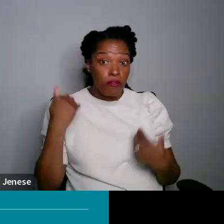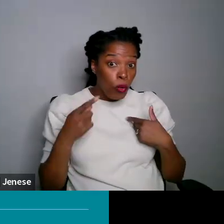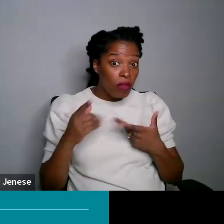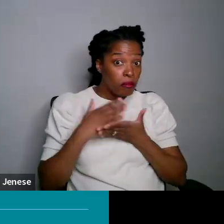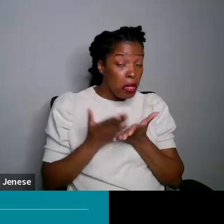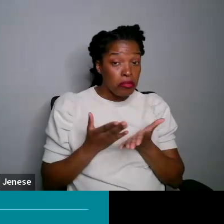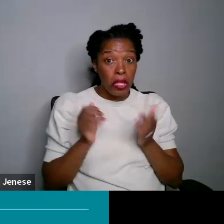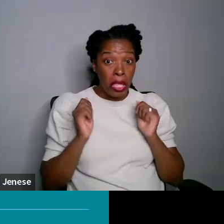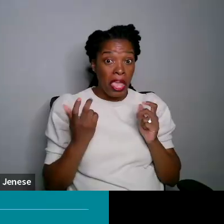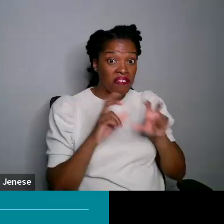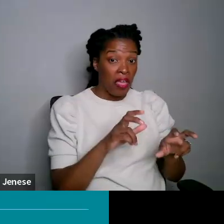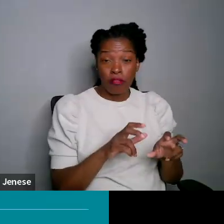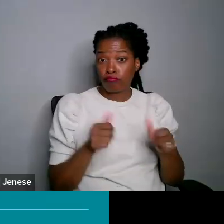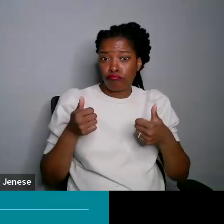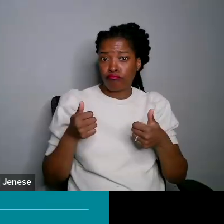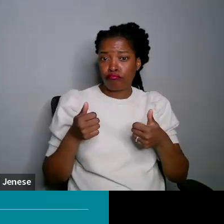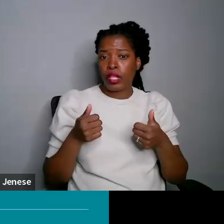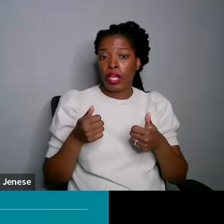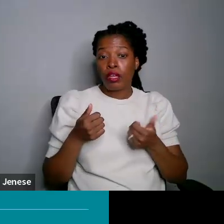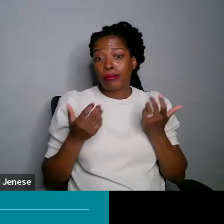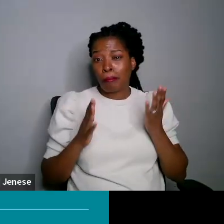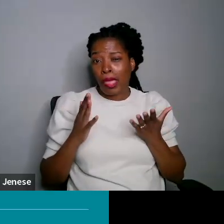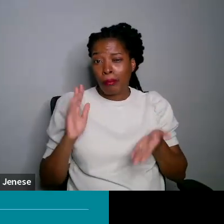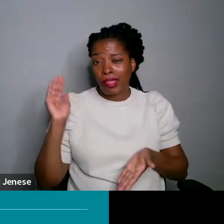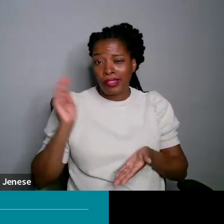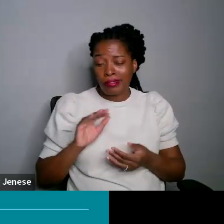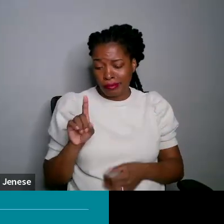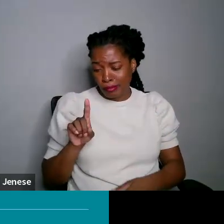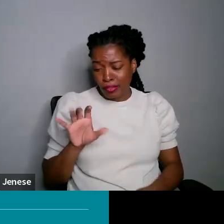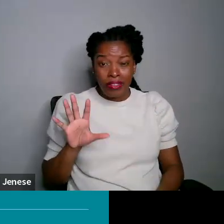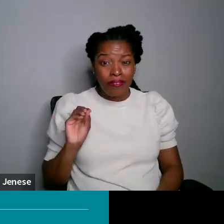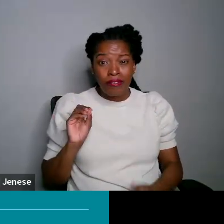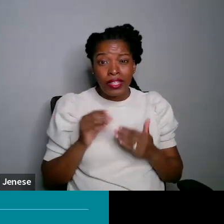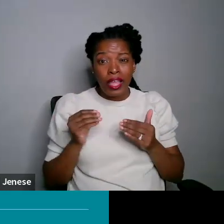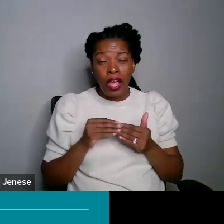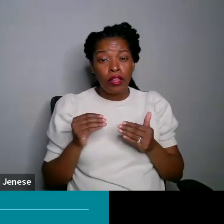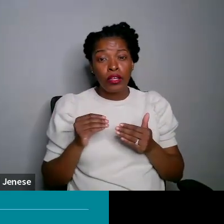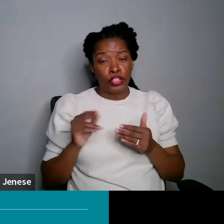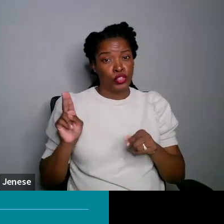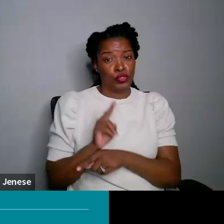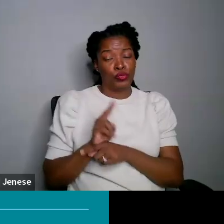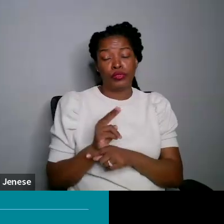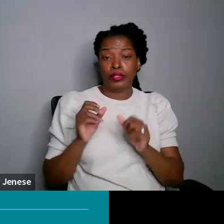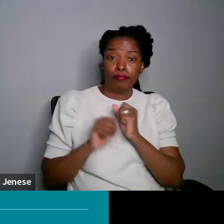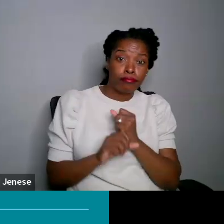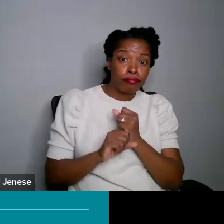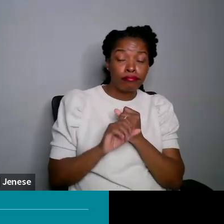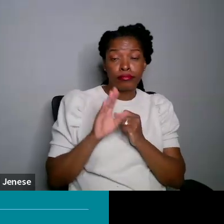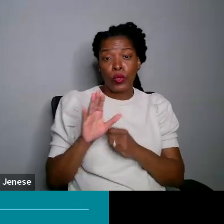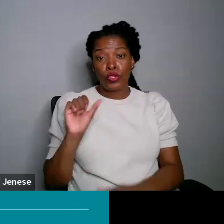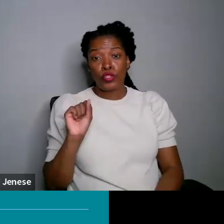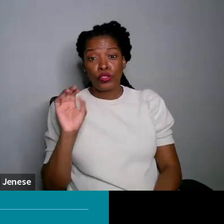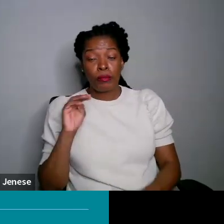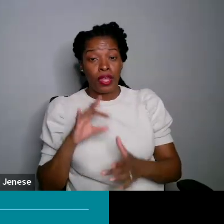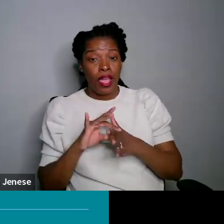just a fraction of that, $150 spent advertising your social media content, can get you to